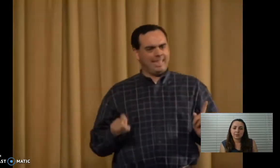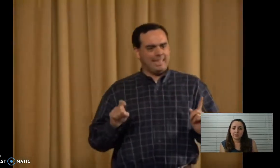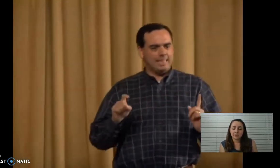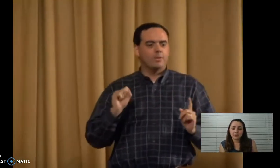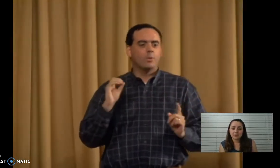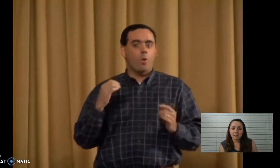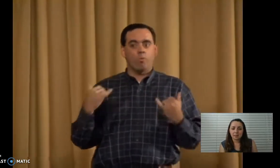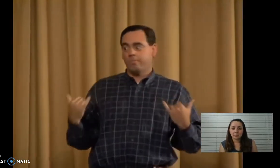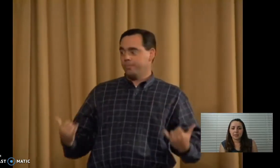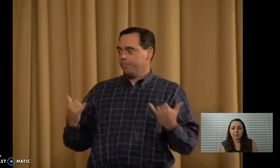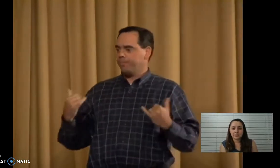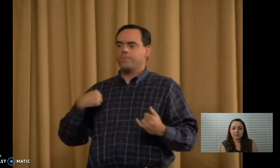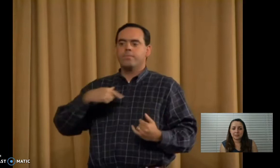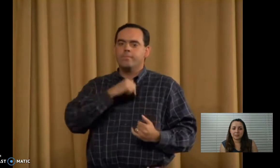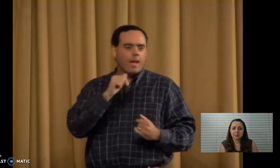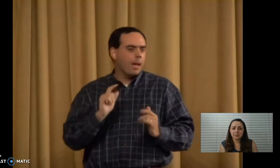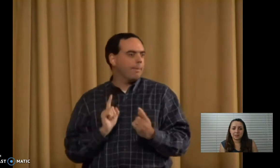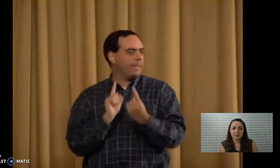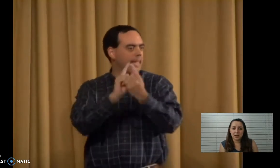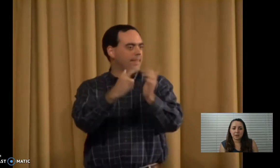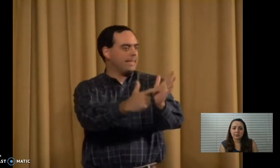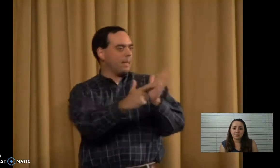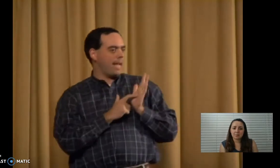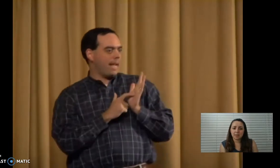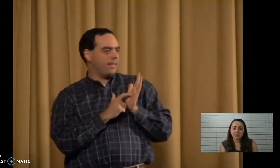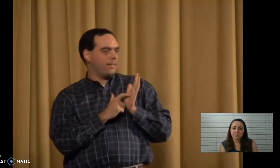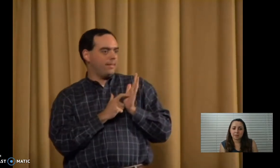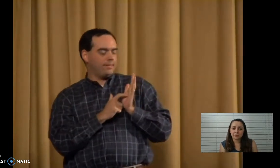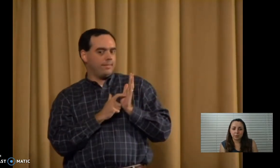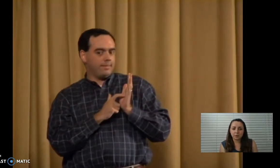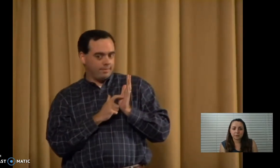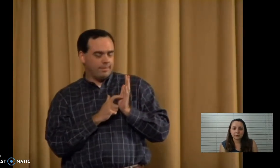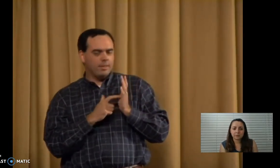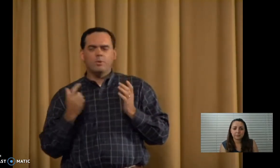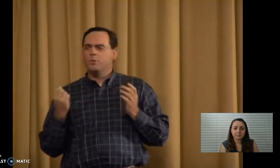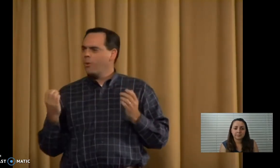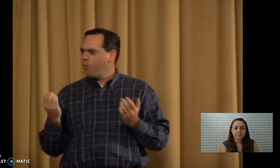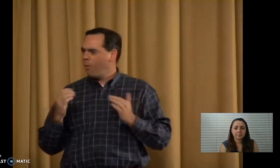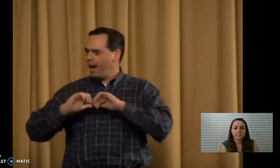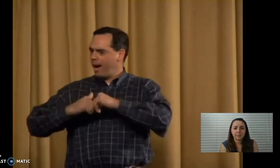There's an emphasis on all this testing, but now it's not meeting the demand of the world.